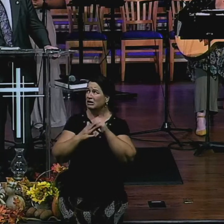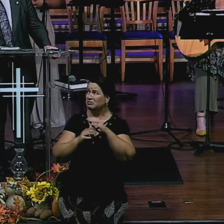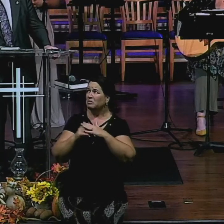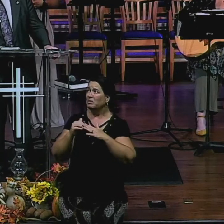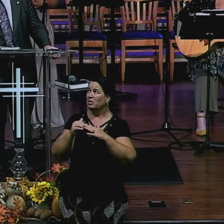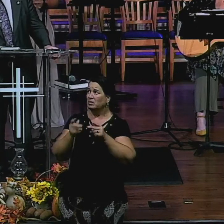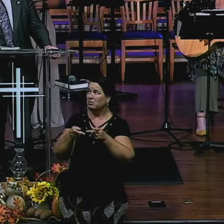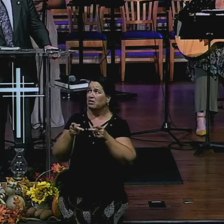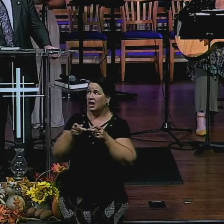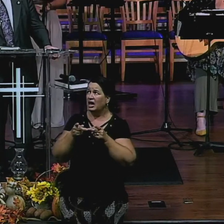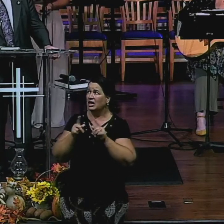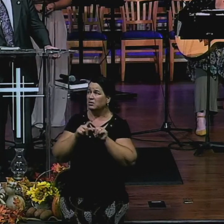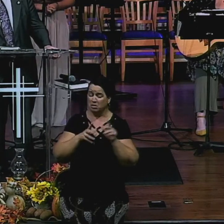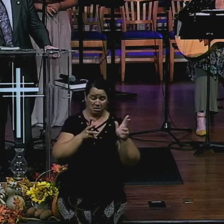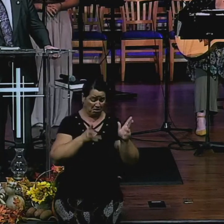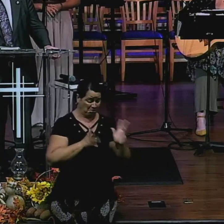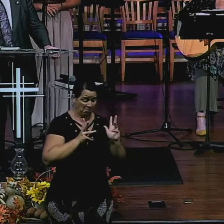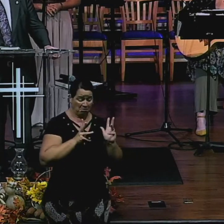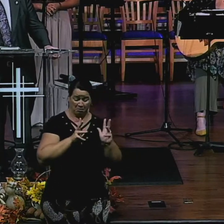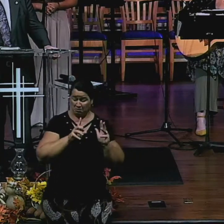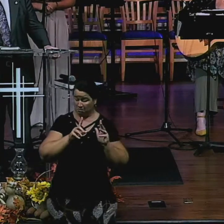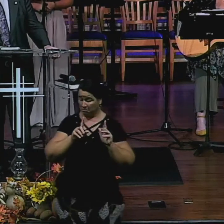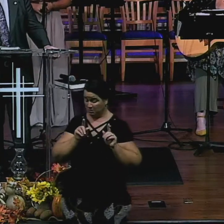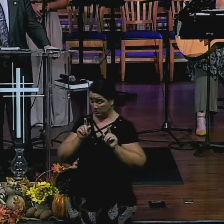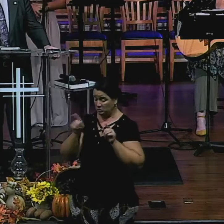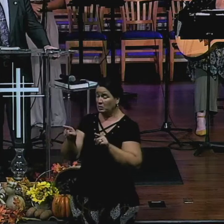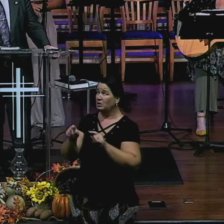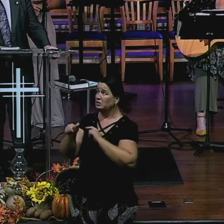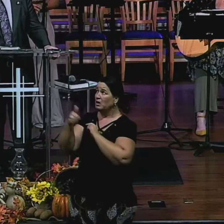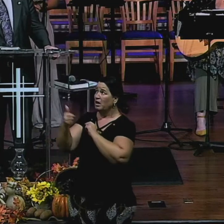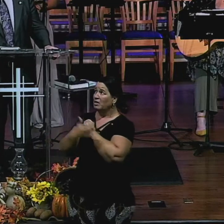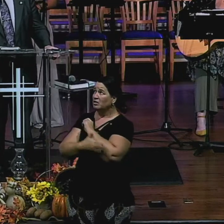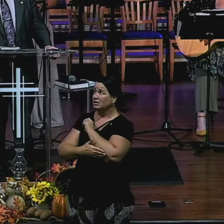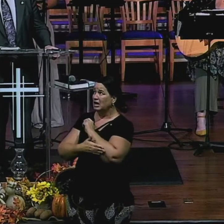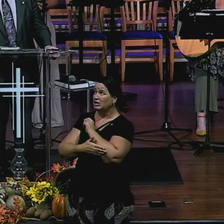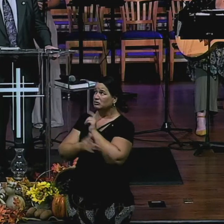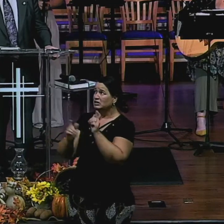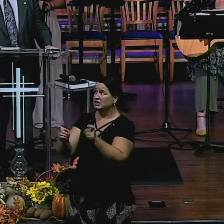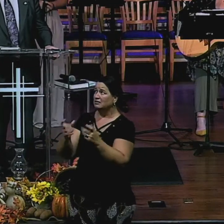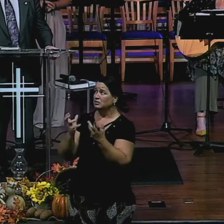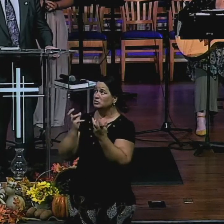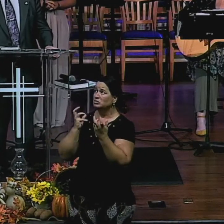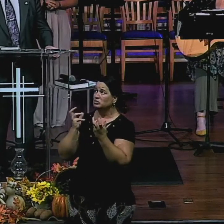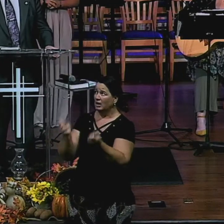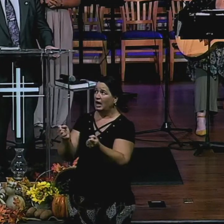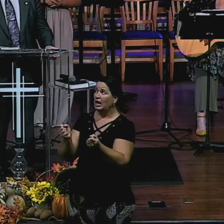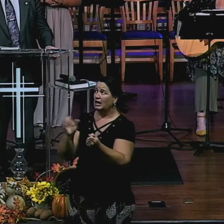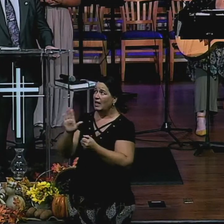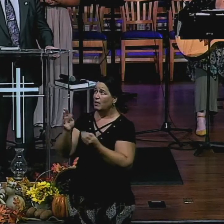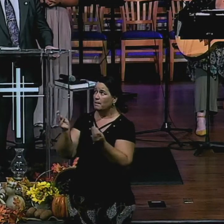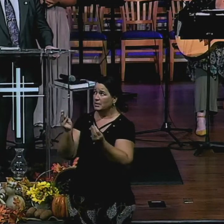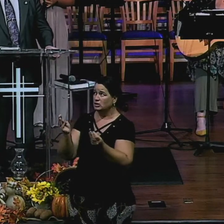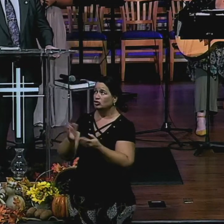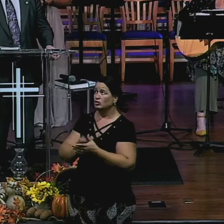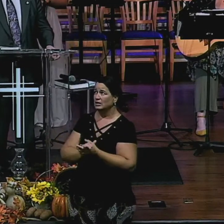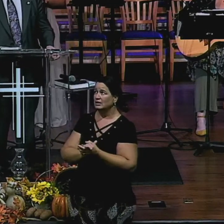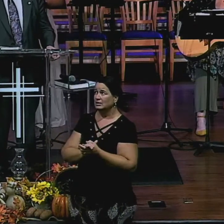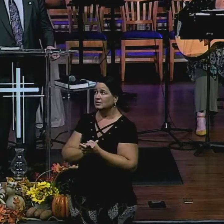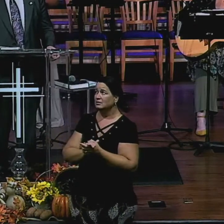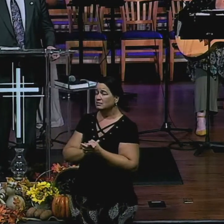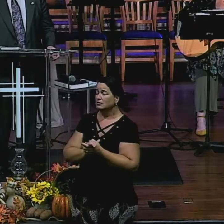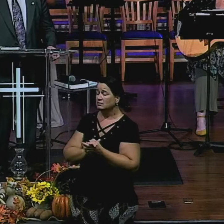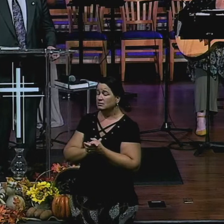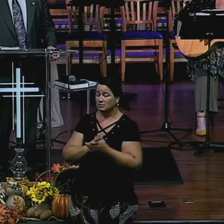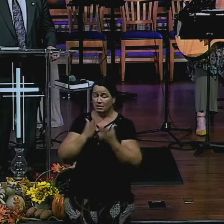you and to let others know that your son loves them and your son died for them. God, strengthen them and their ministry, we pray in Jesus' name. We thank you